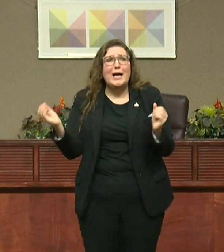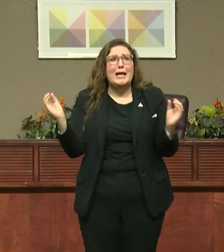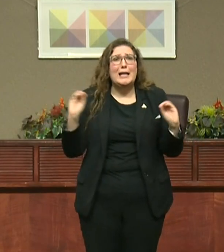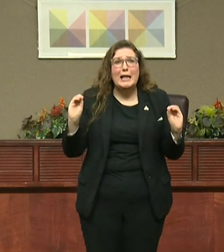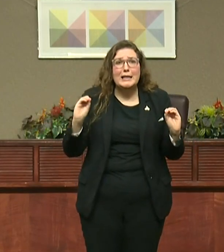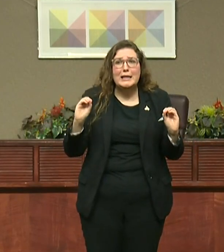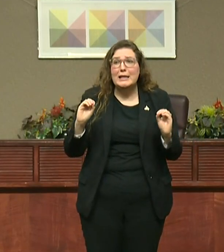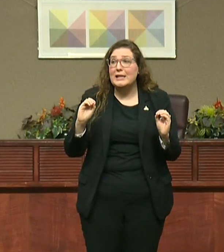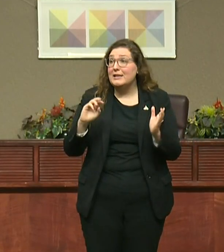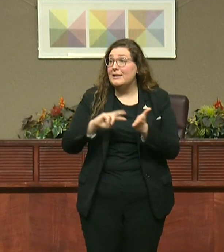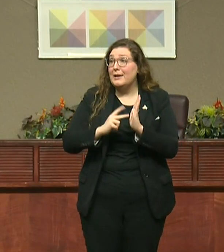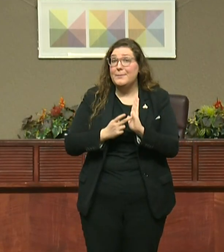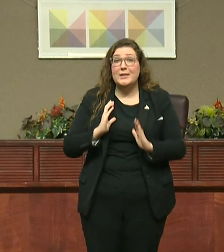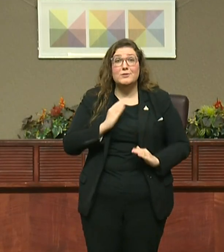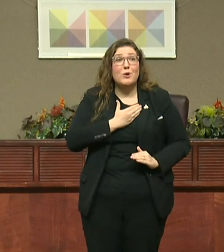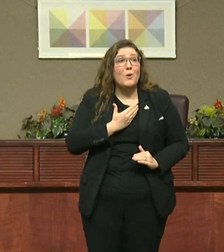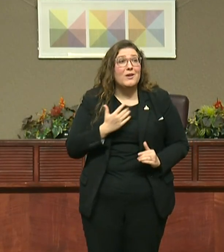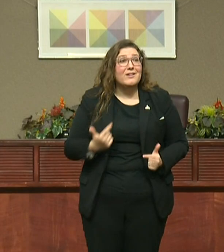with it,